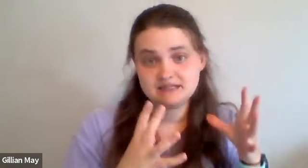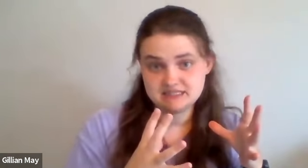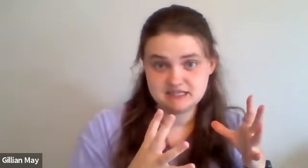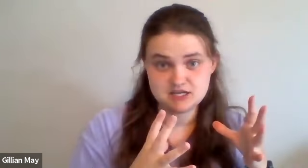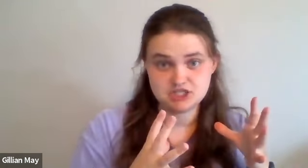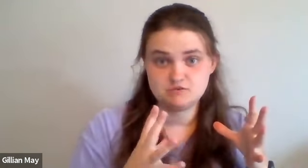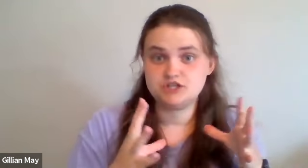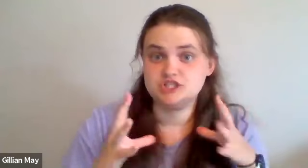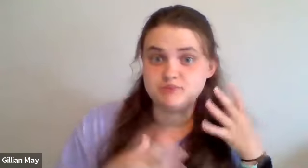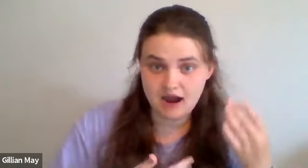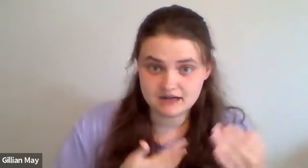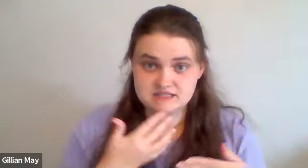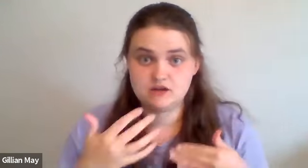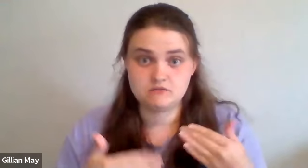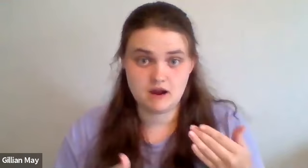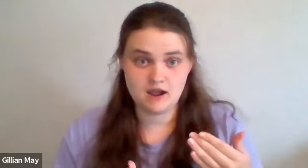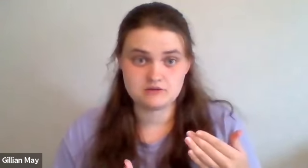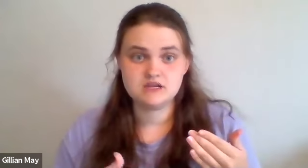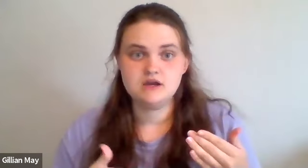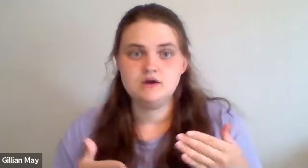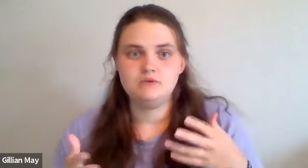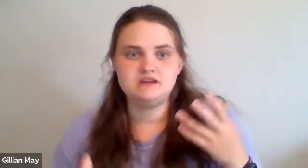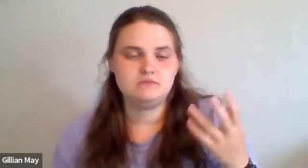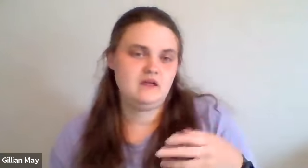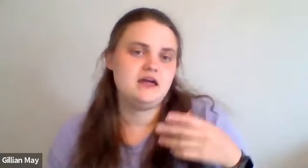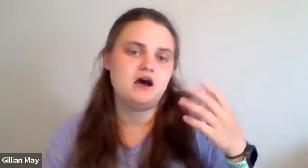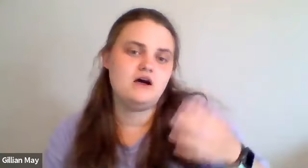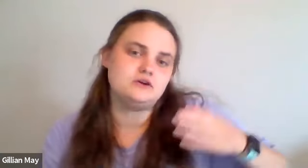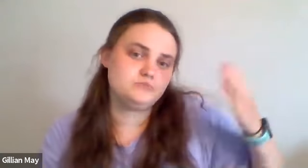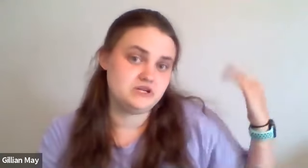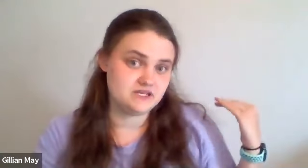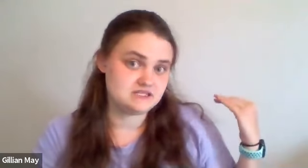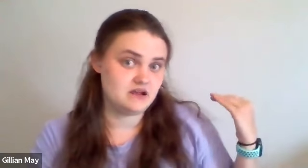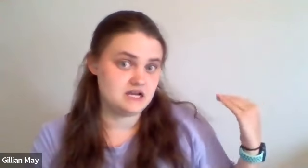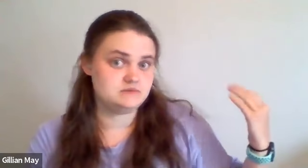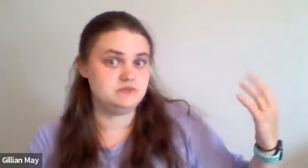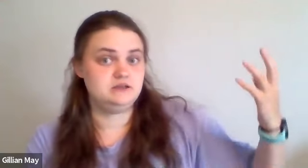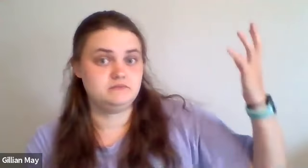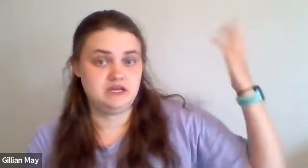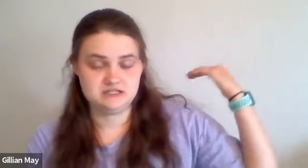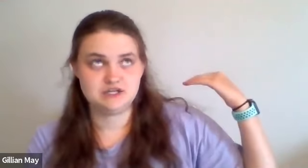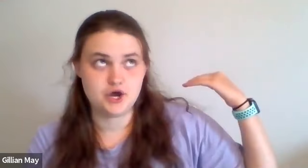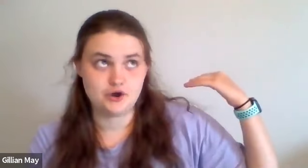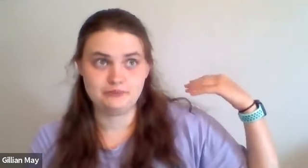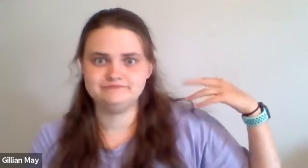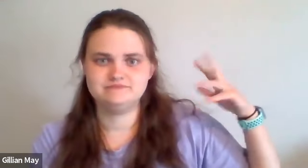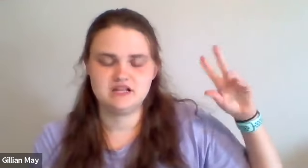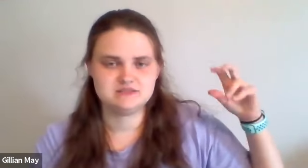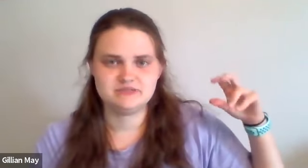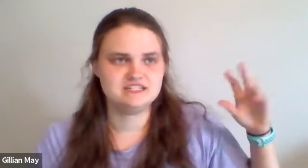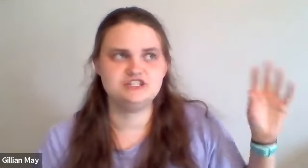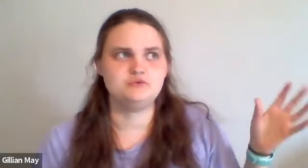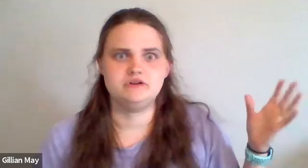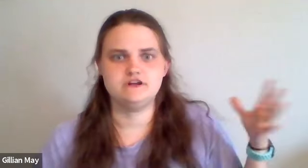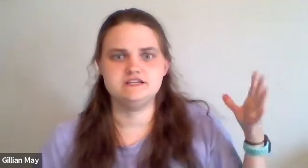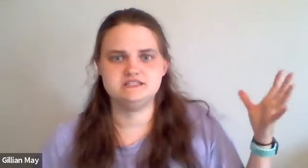practice sessions where it's just practicing around, we can let other previous classmates know. Classmates, that's such a weird phrase to